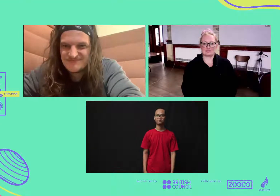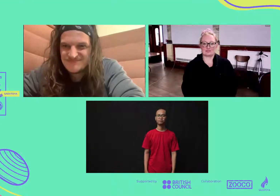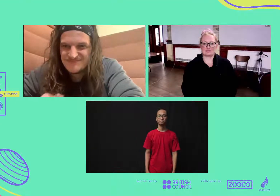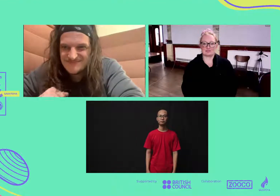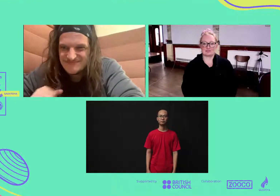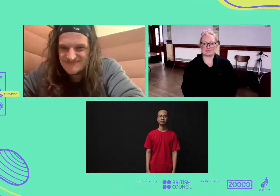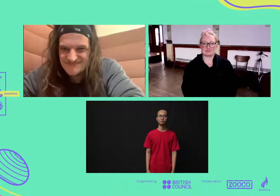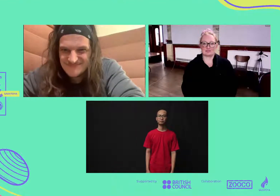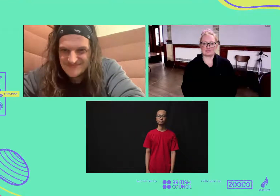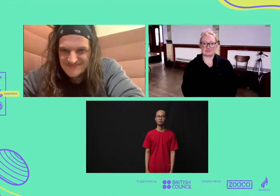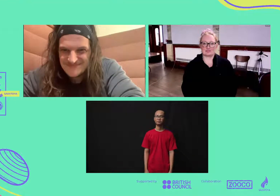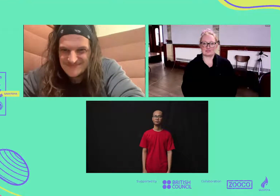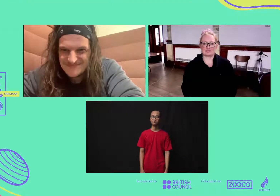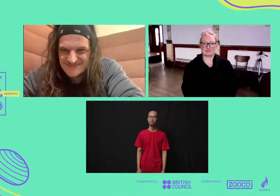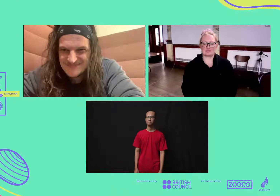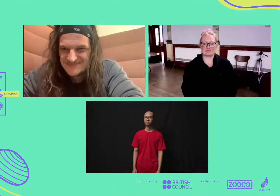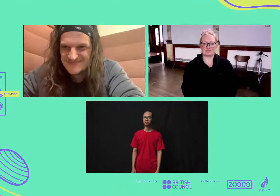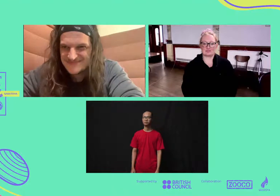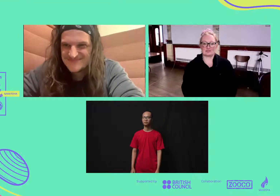You can do it.